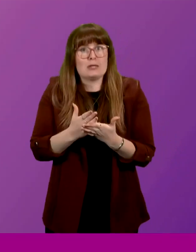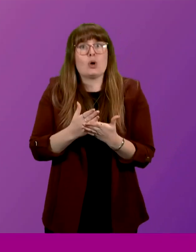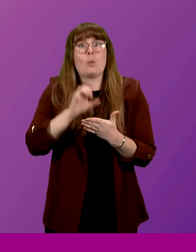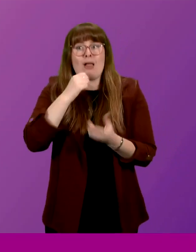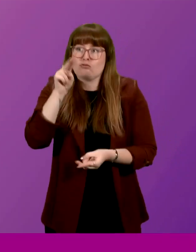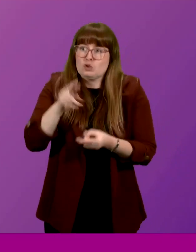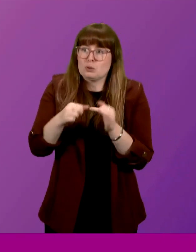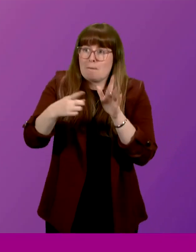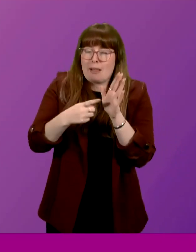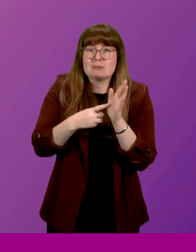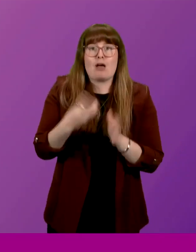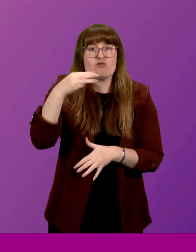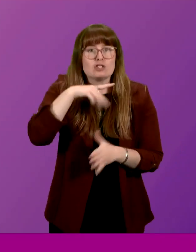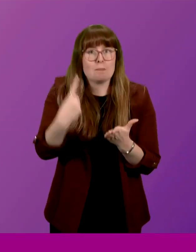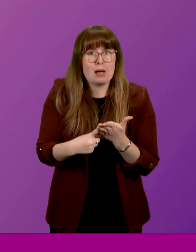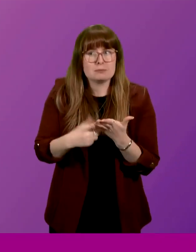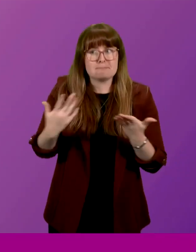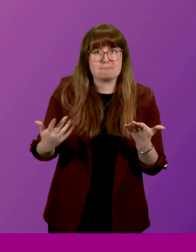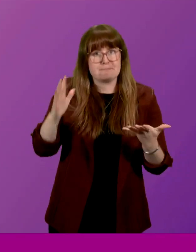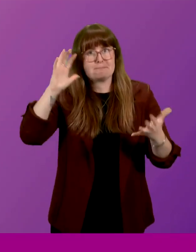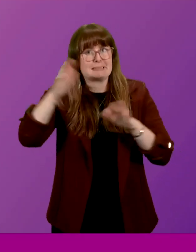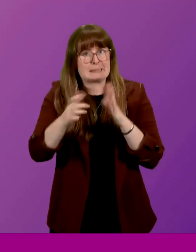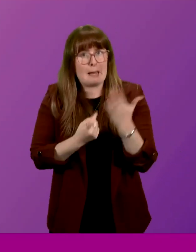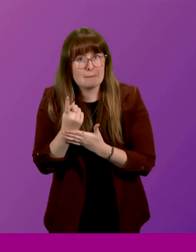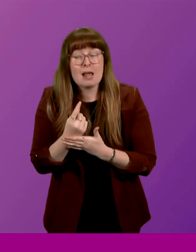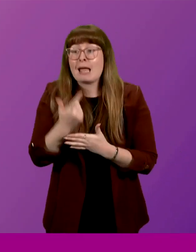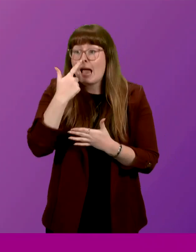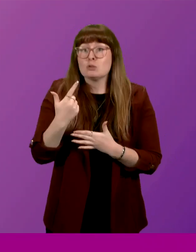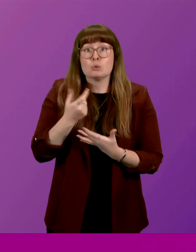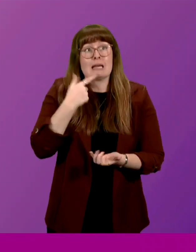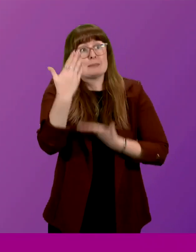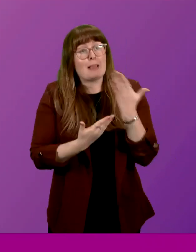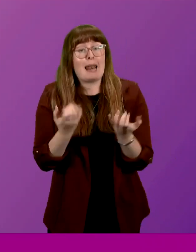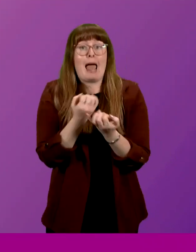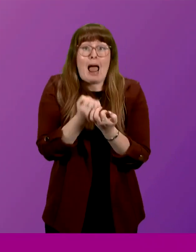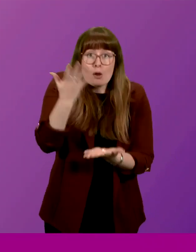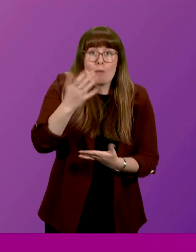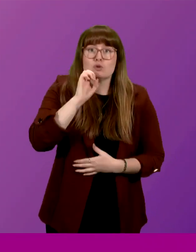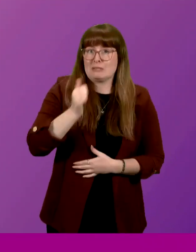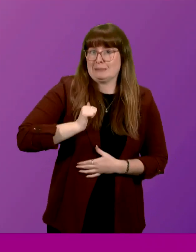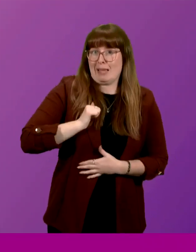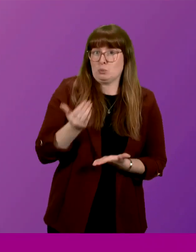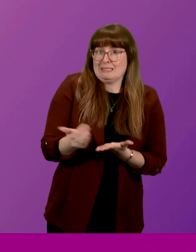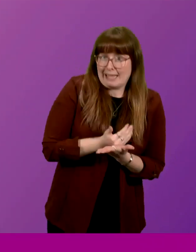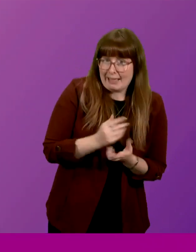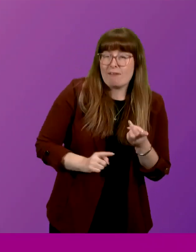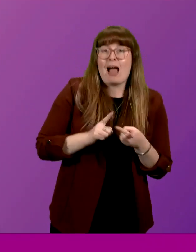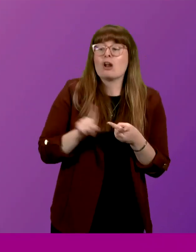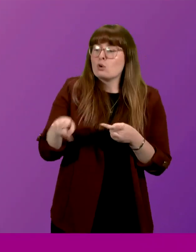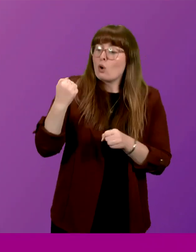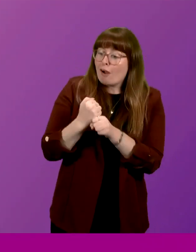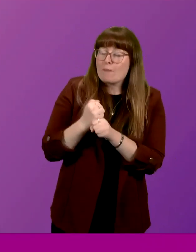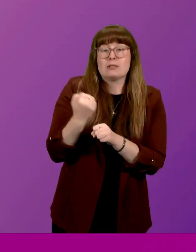£300. Can the First Minister outline how much households could expect to save under a social tariff, and can he outline what engagement his government